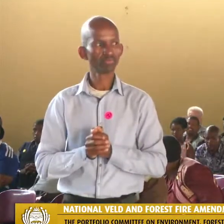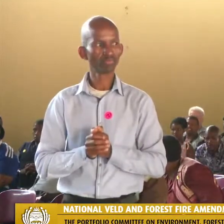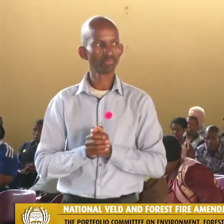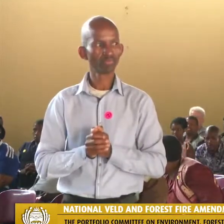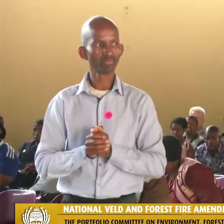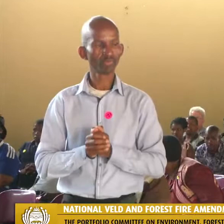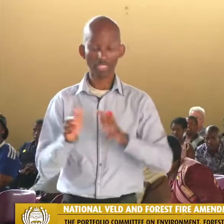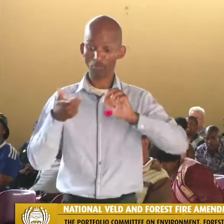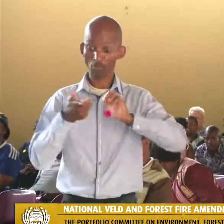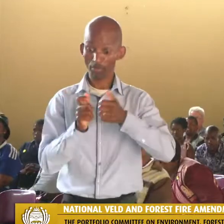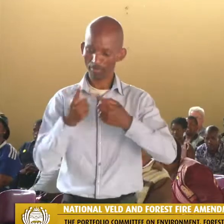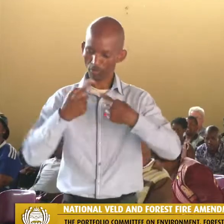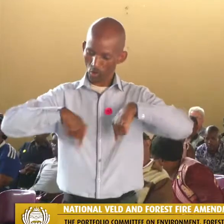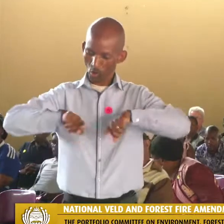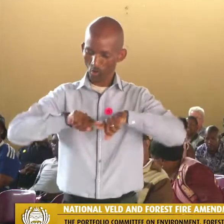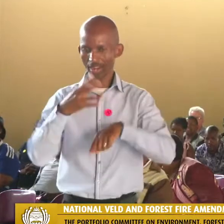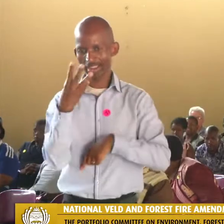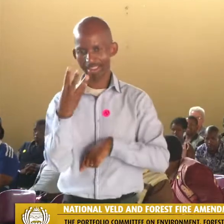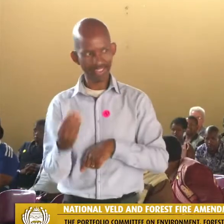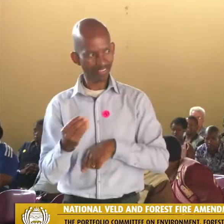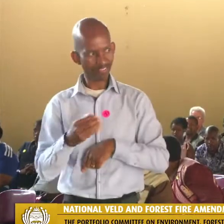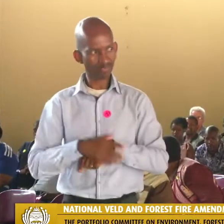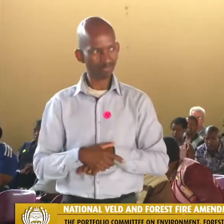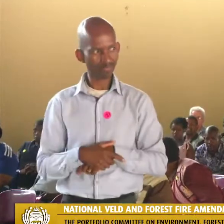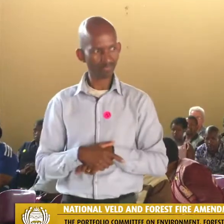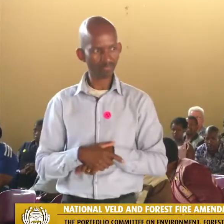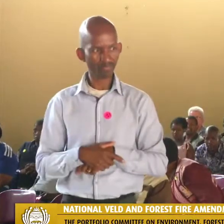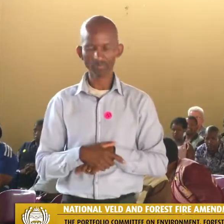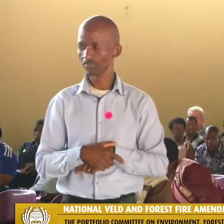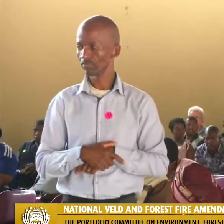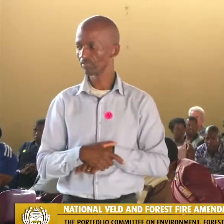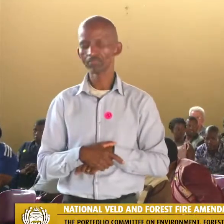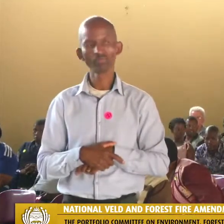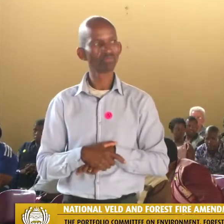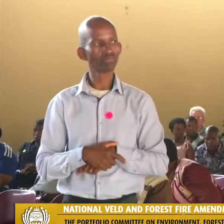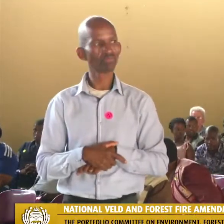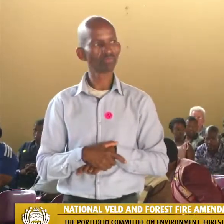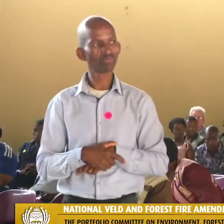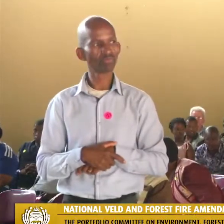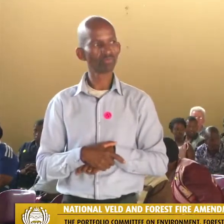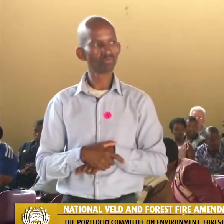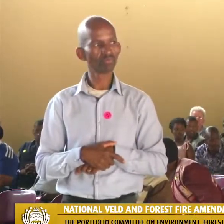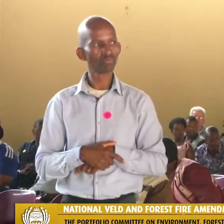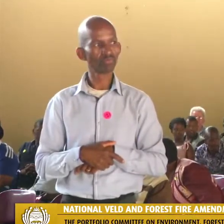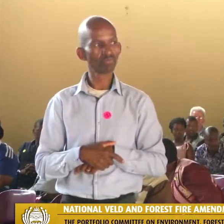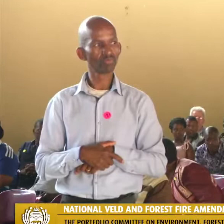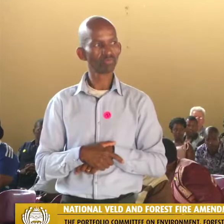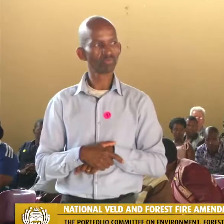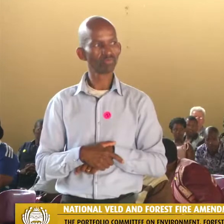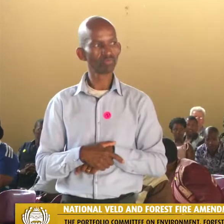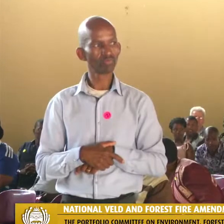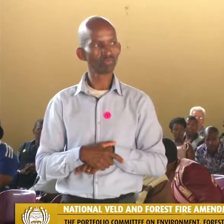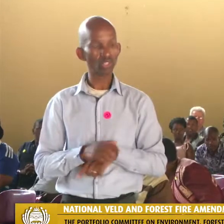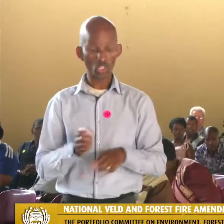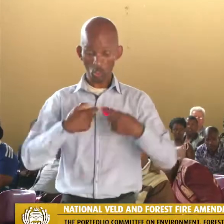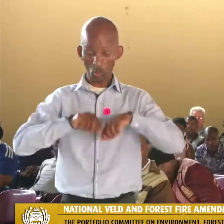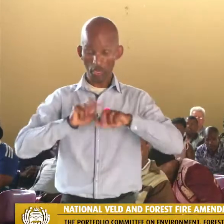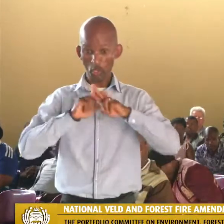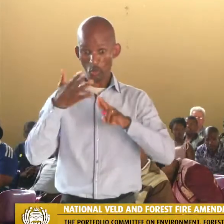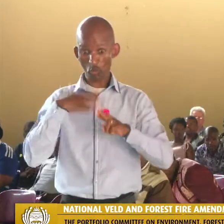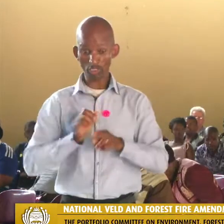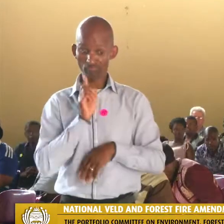esinayo. Amanye amaxesha sifuni kujika iminwe siyikhombe